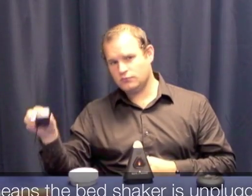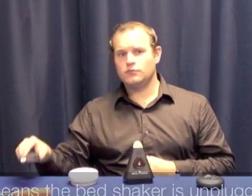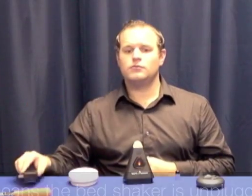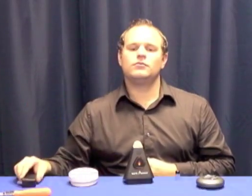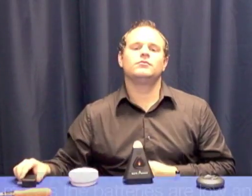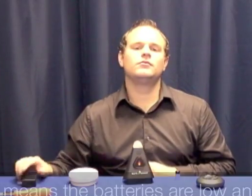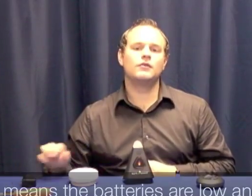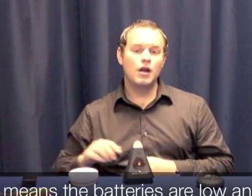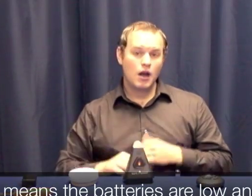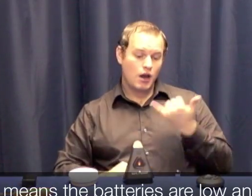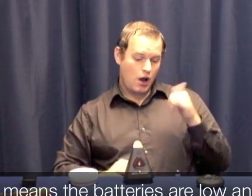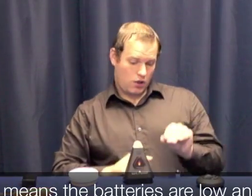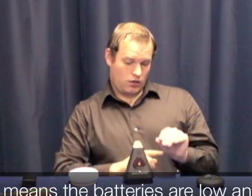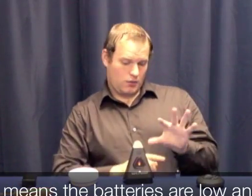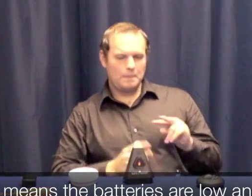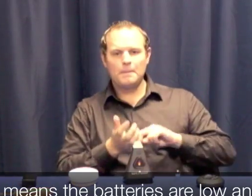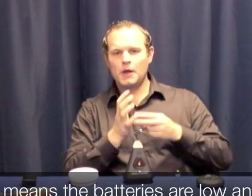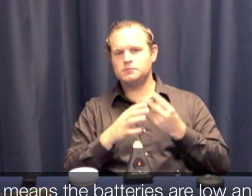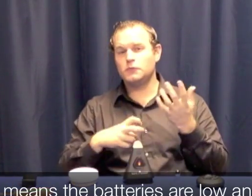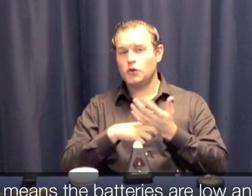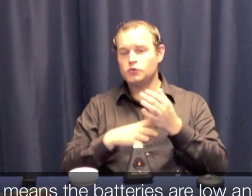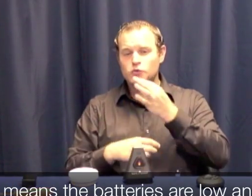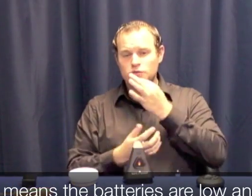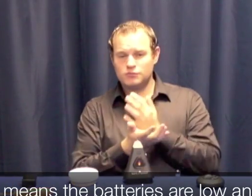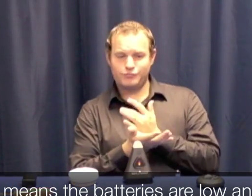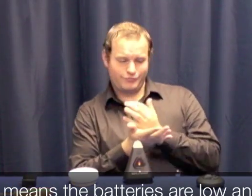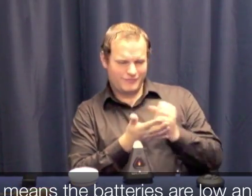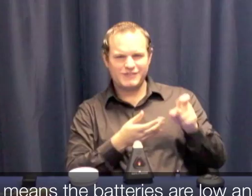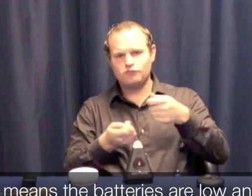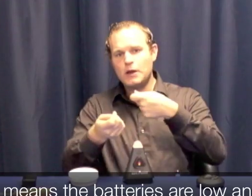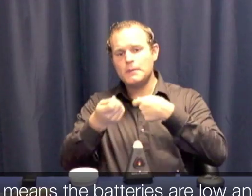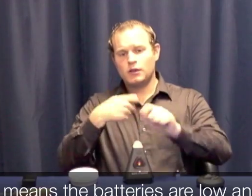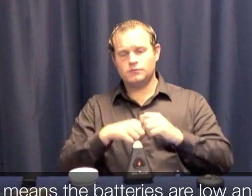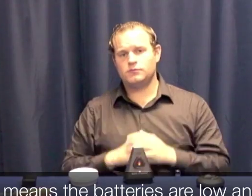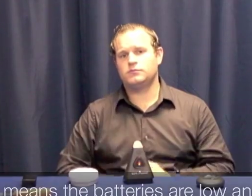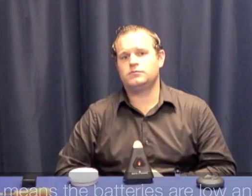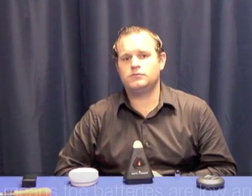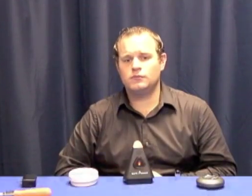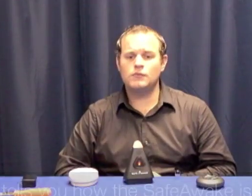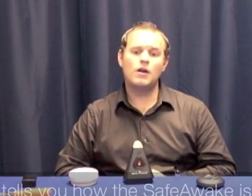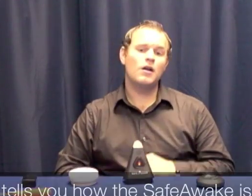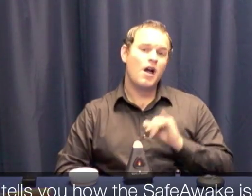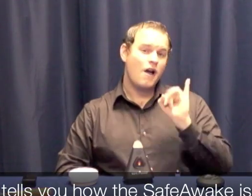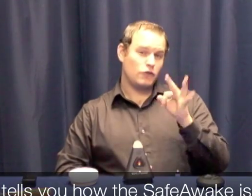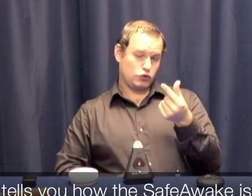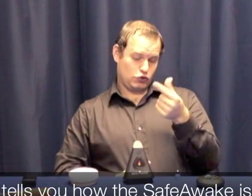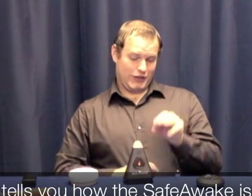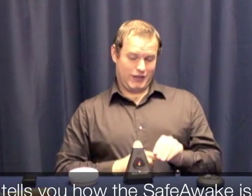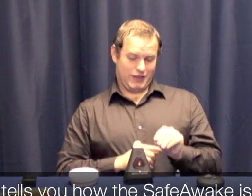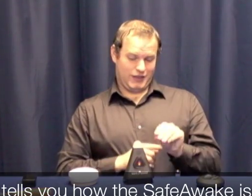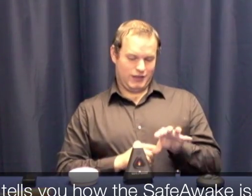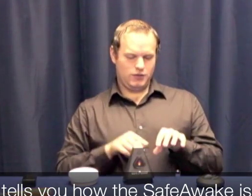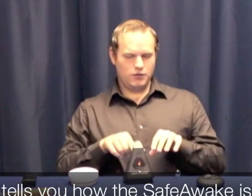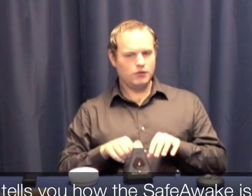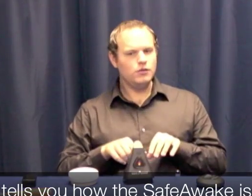to the SafeAwake. Yellow means the batteries are low and need to be replaced. Green tells you how